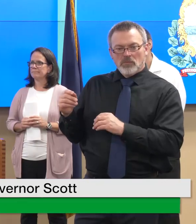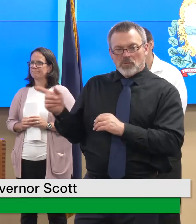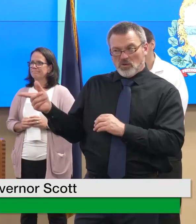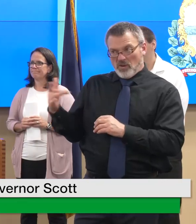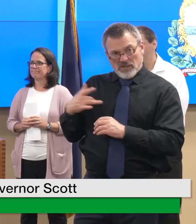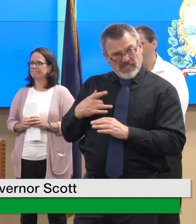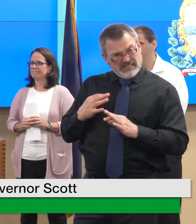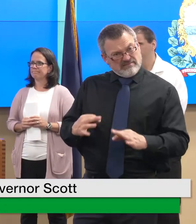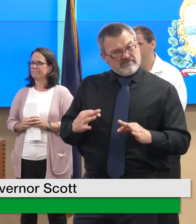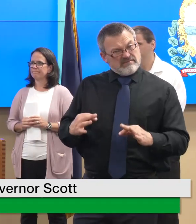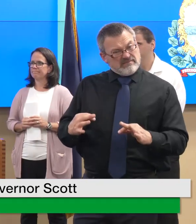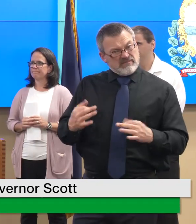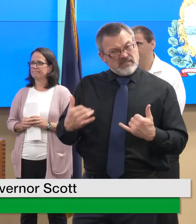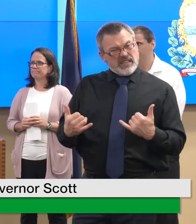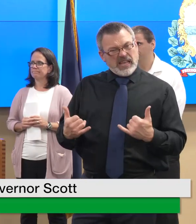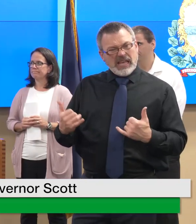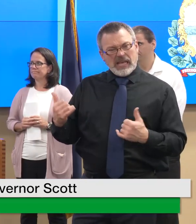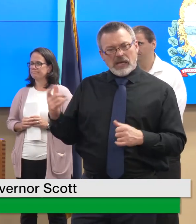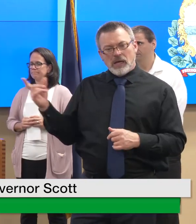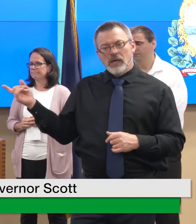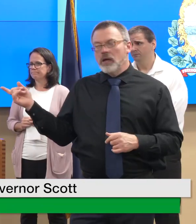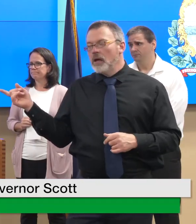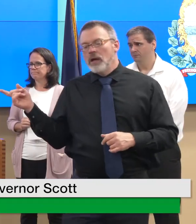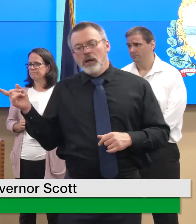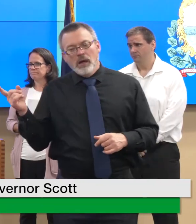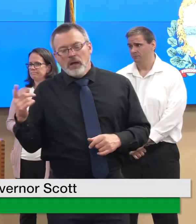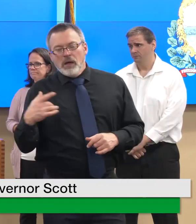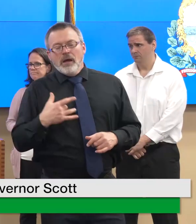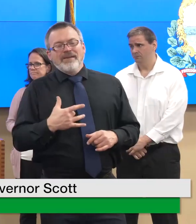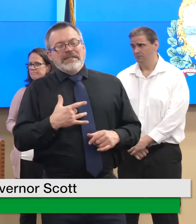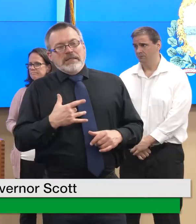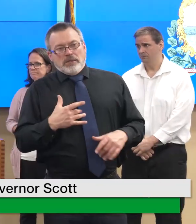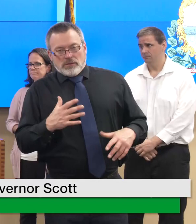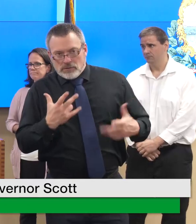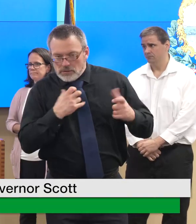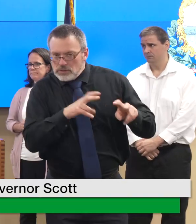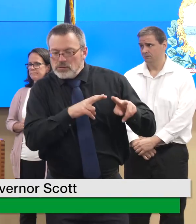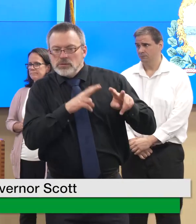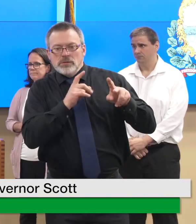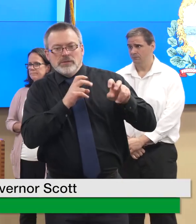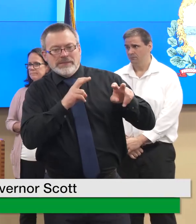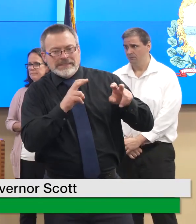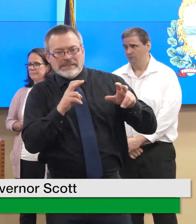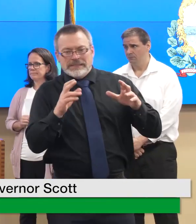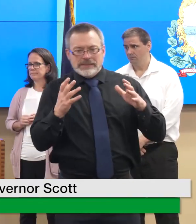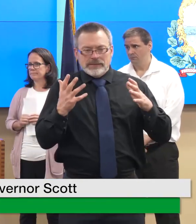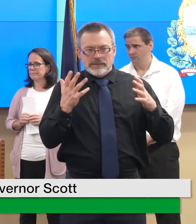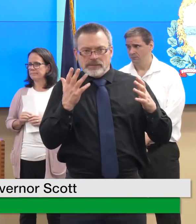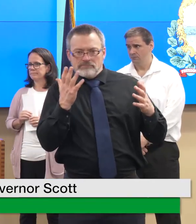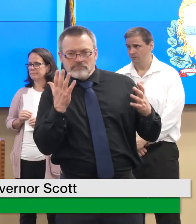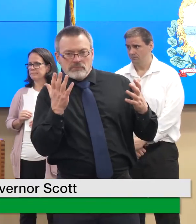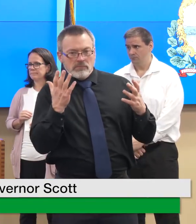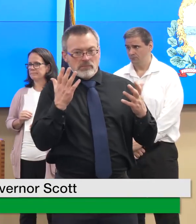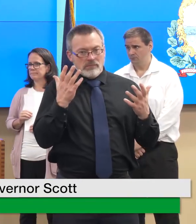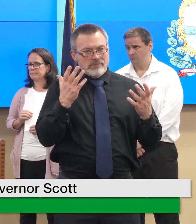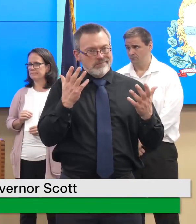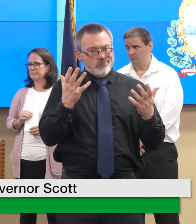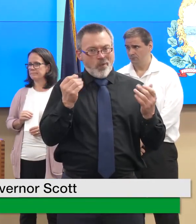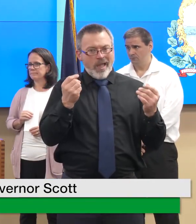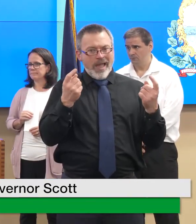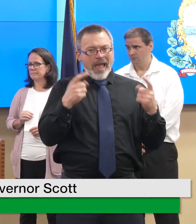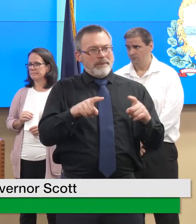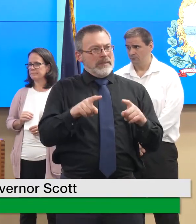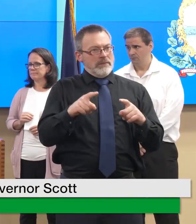storm. I think all of us are watching the weather because of what happened on Monday. Again, we didn't see that